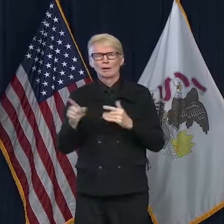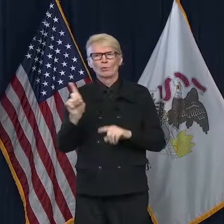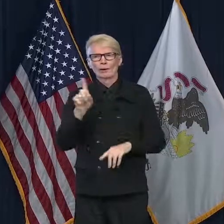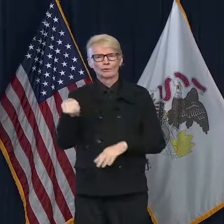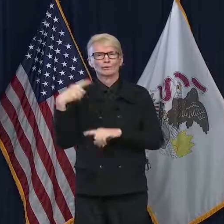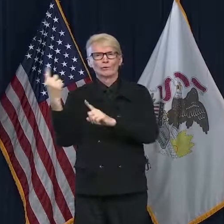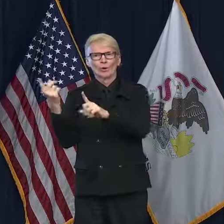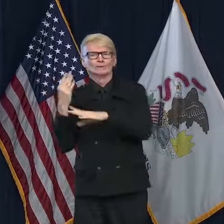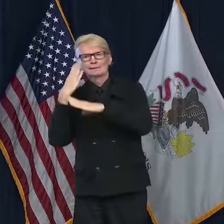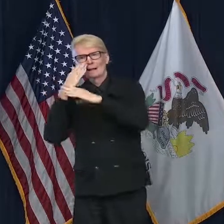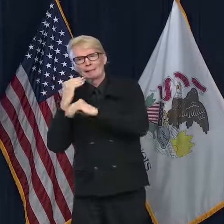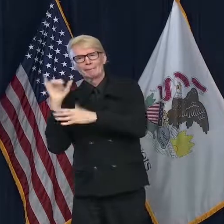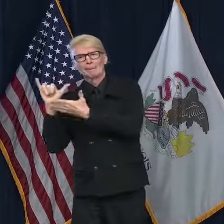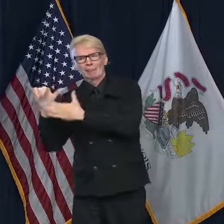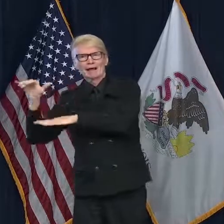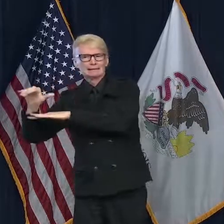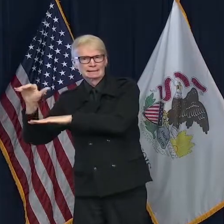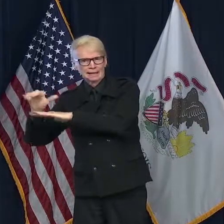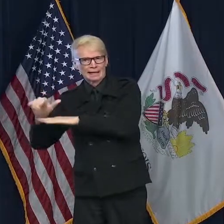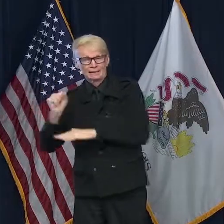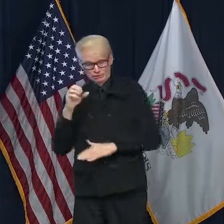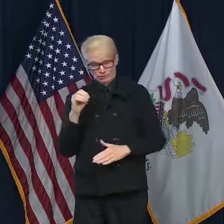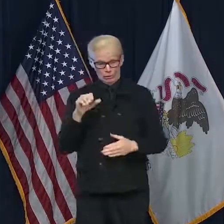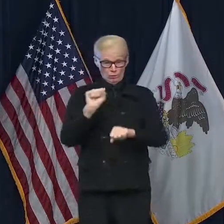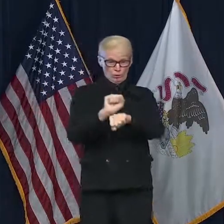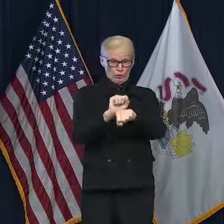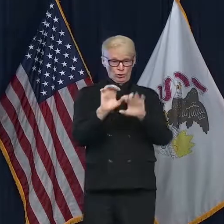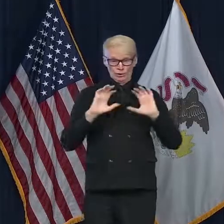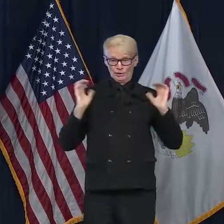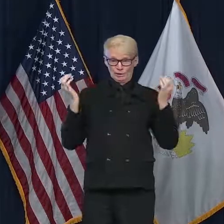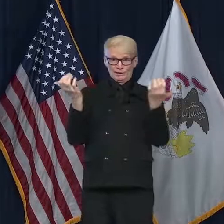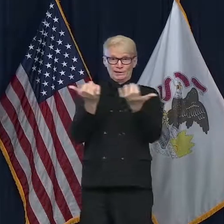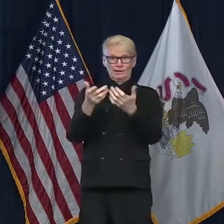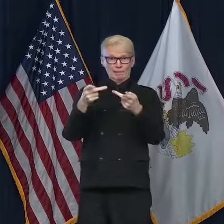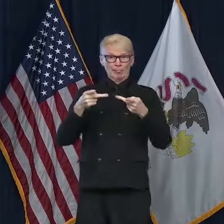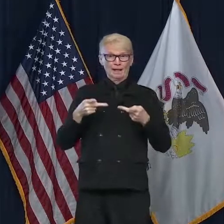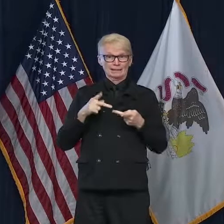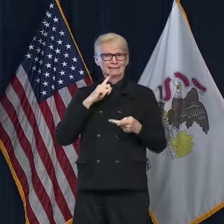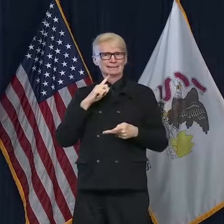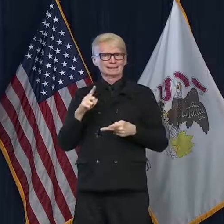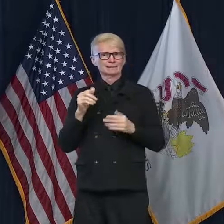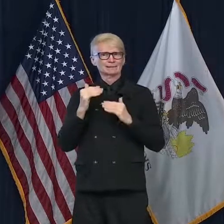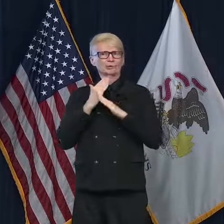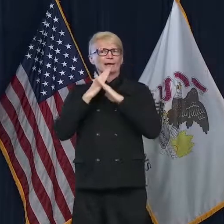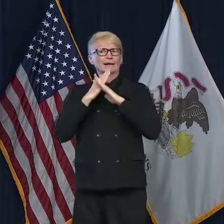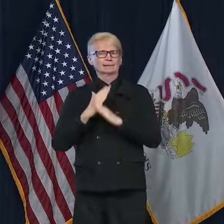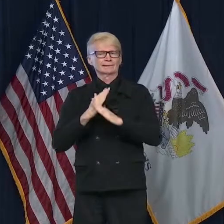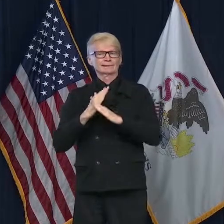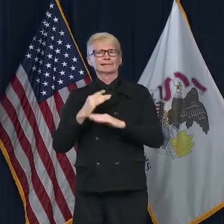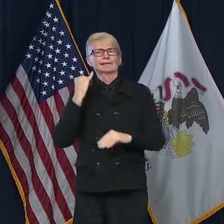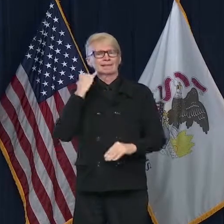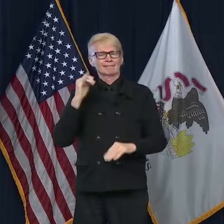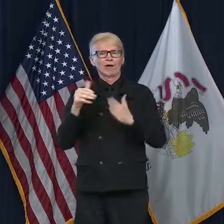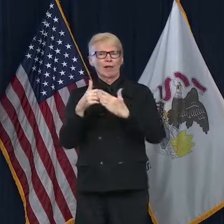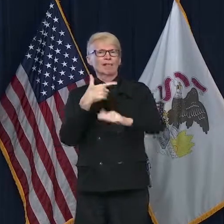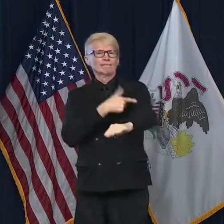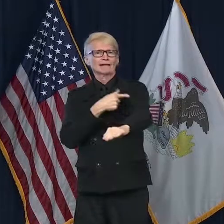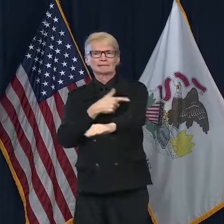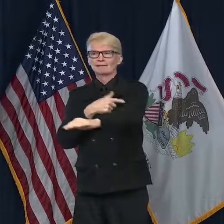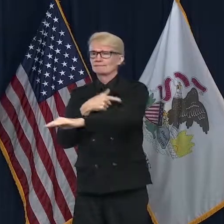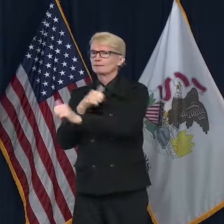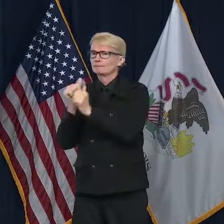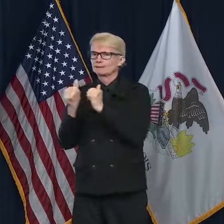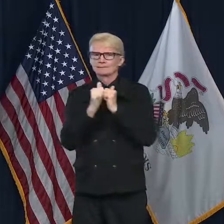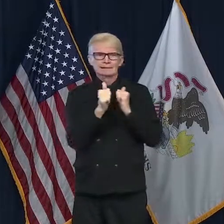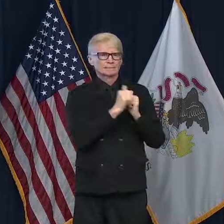night. And so we are all protected in this work environment if we are vaccinated. So making that distinction